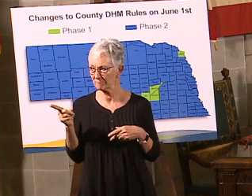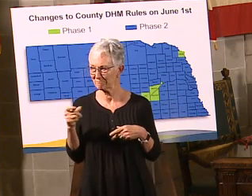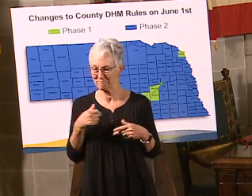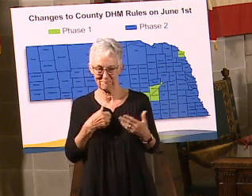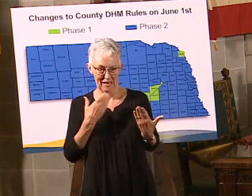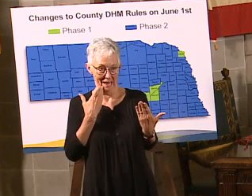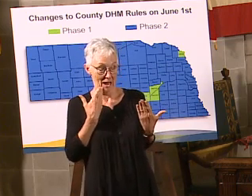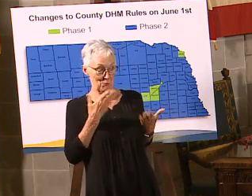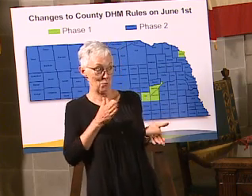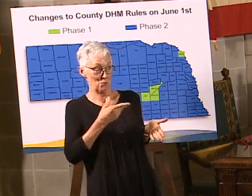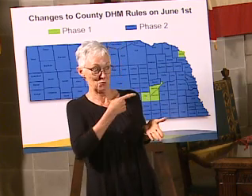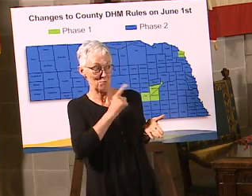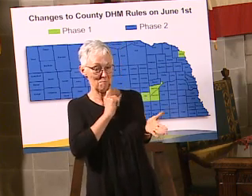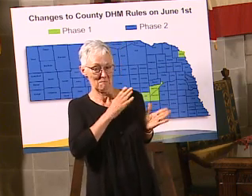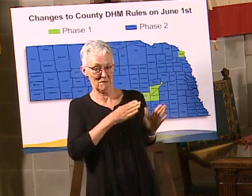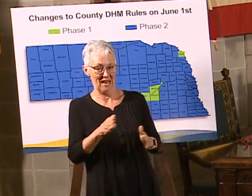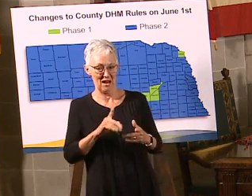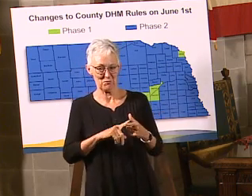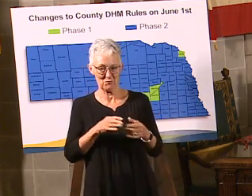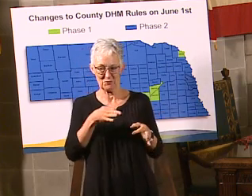I don't know what you're going to say.